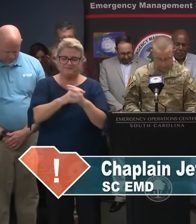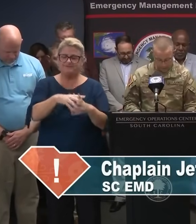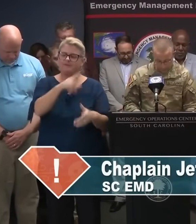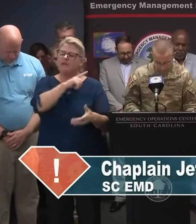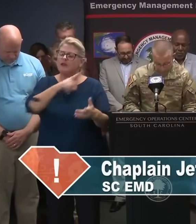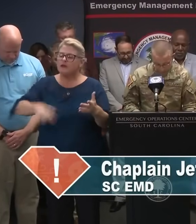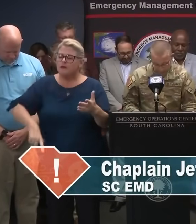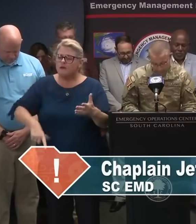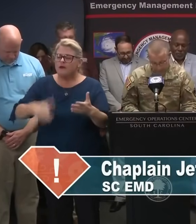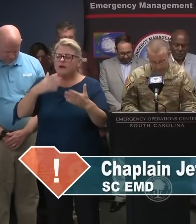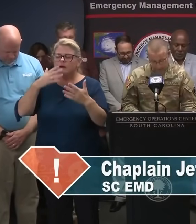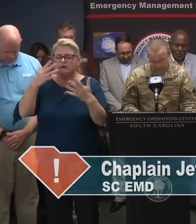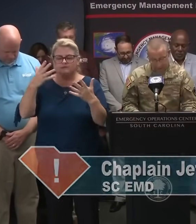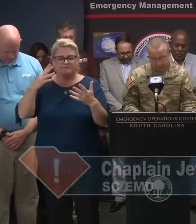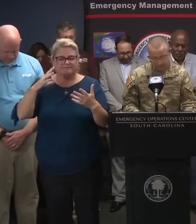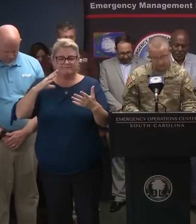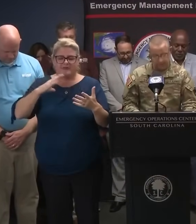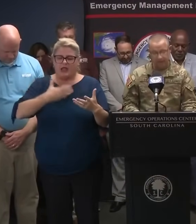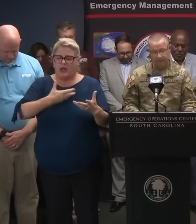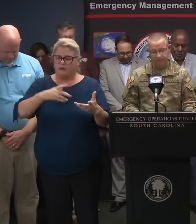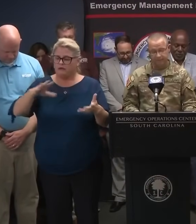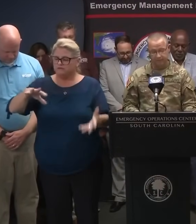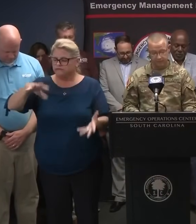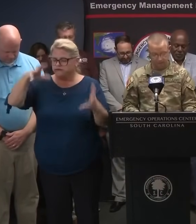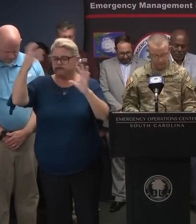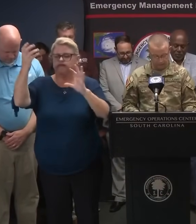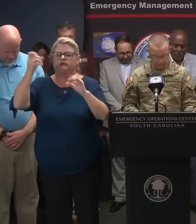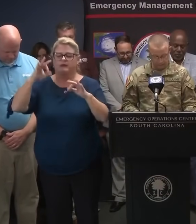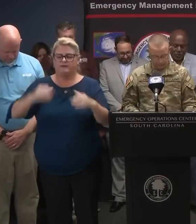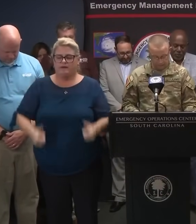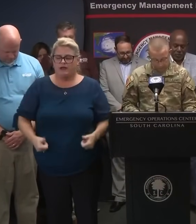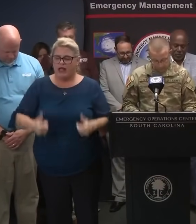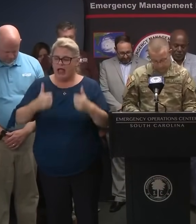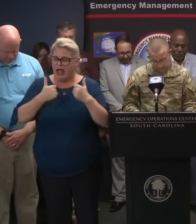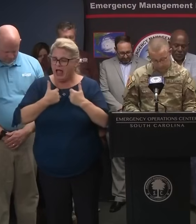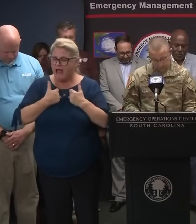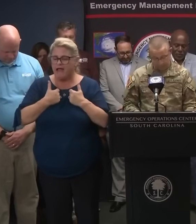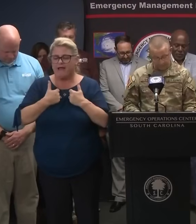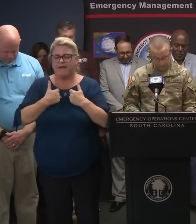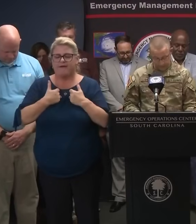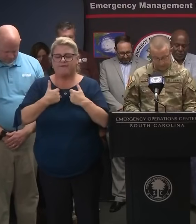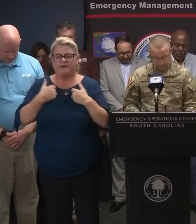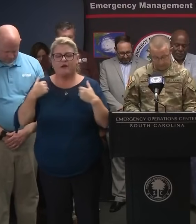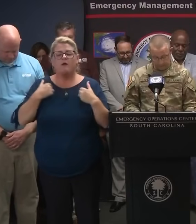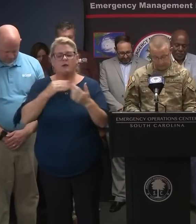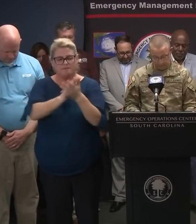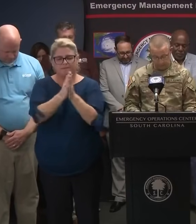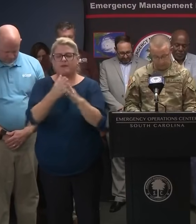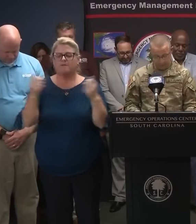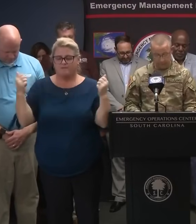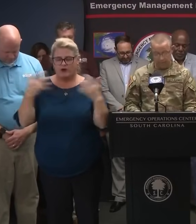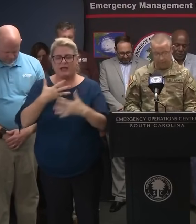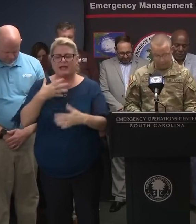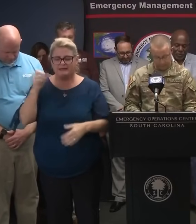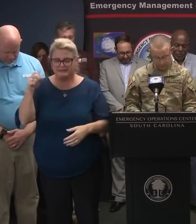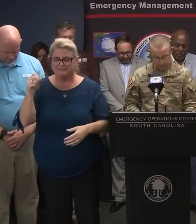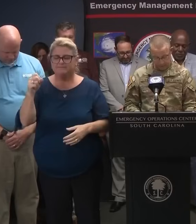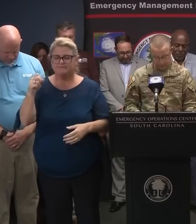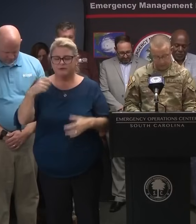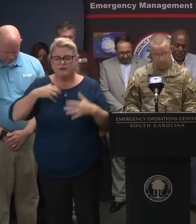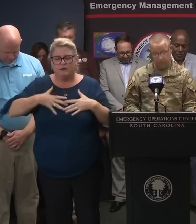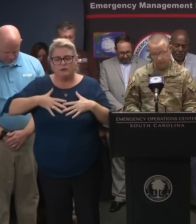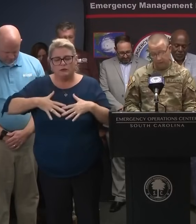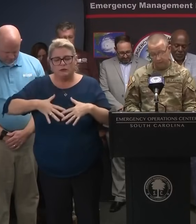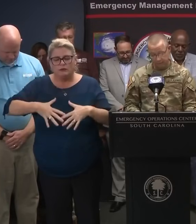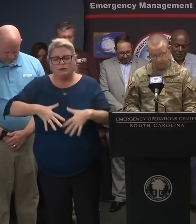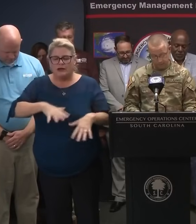Lord God, the tragedy and chaos of life causes us to be afraid and to despair